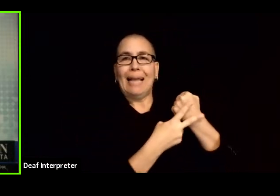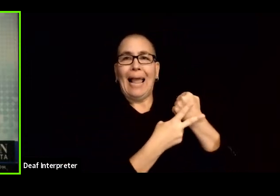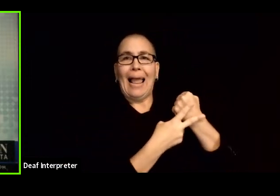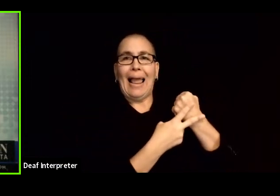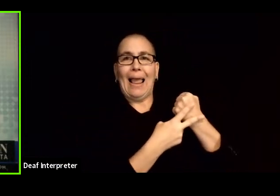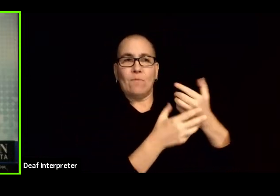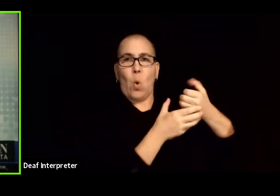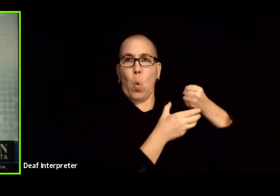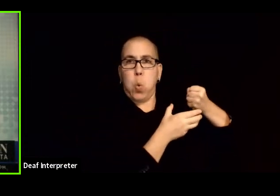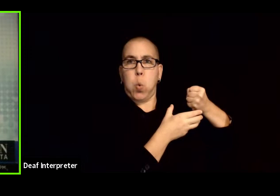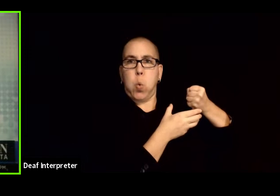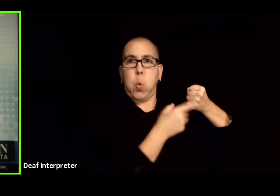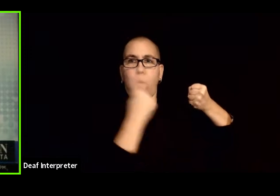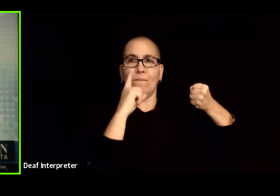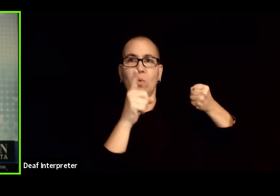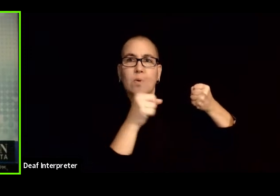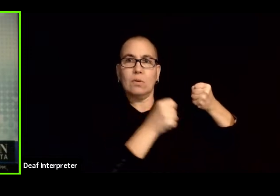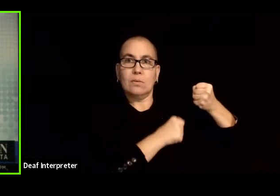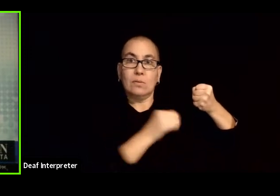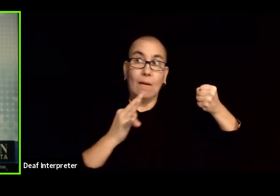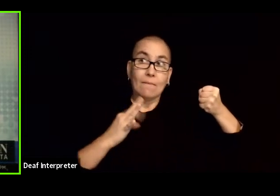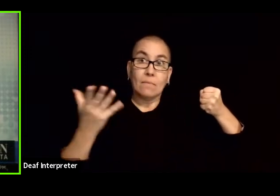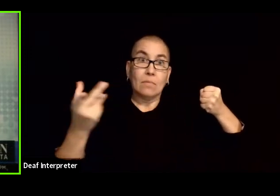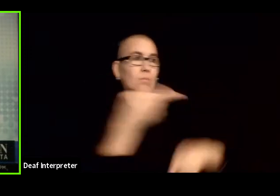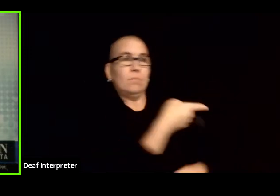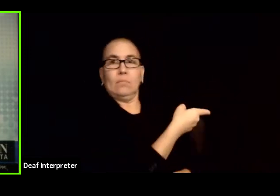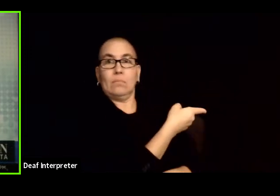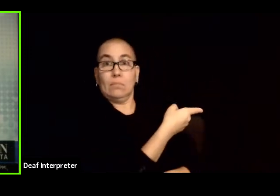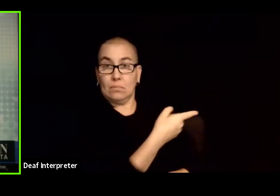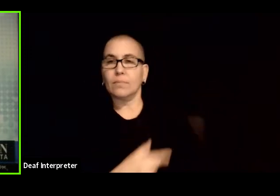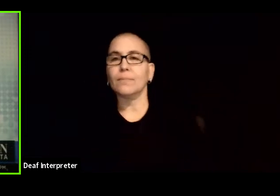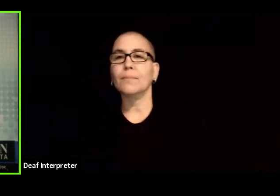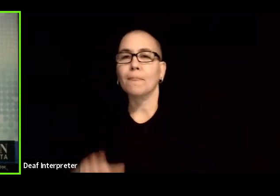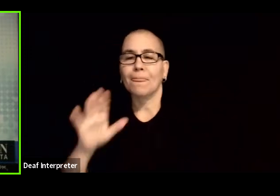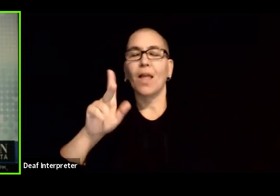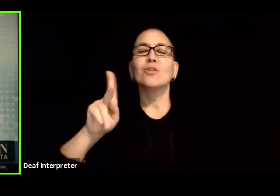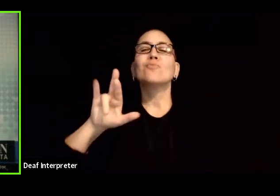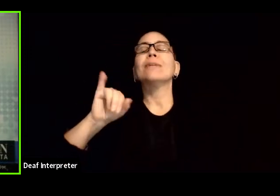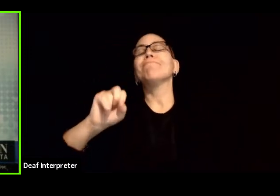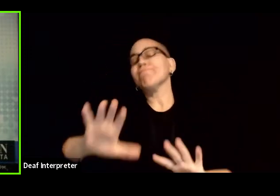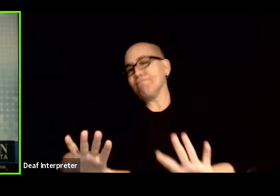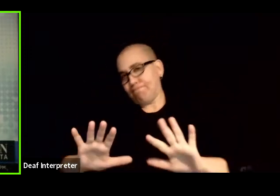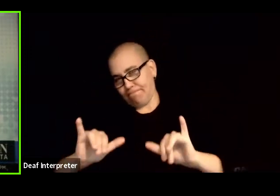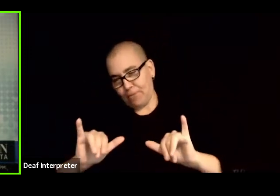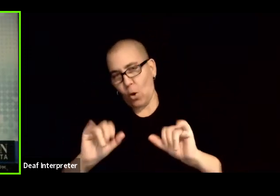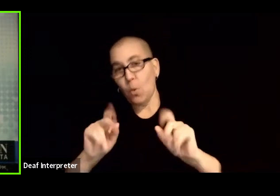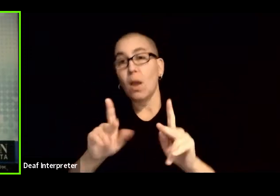had a really large number of hospitalizations today that were,